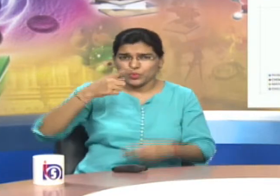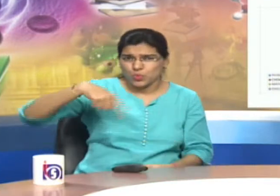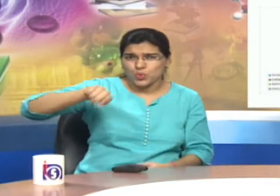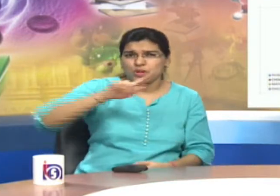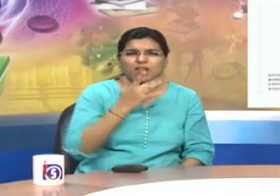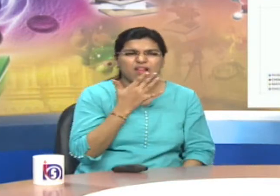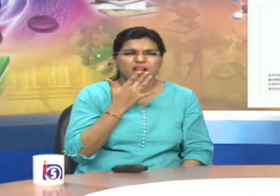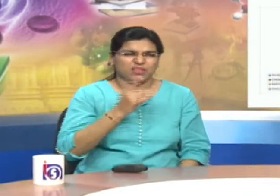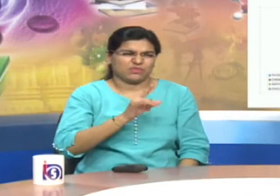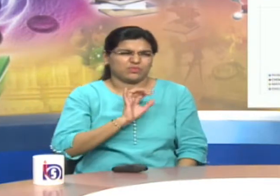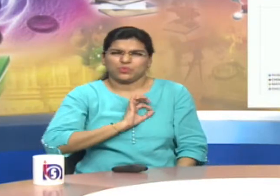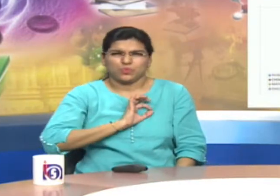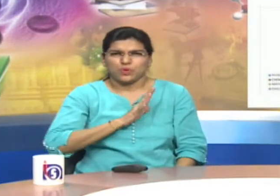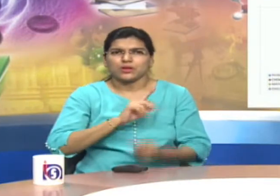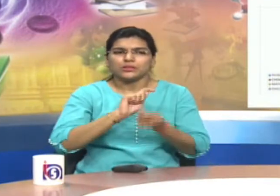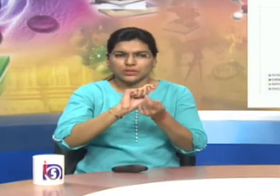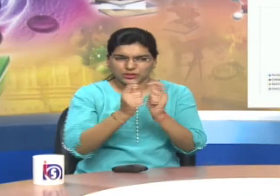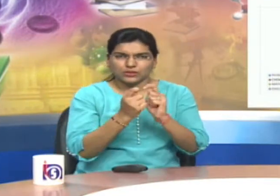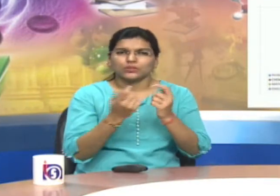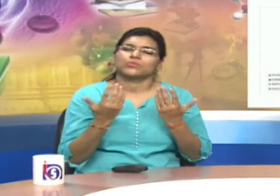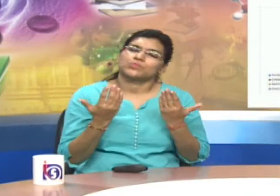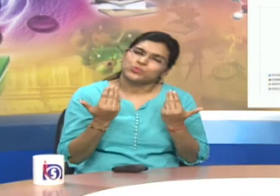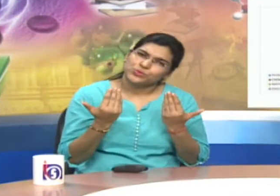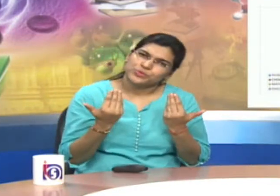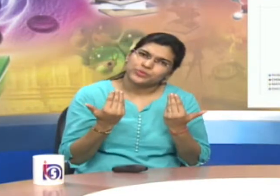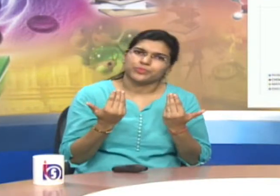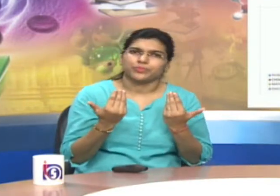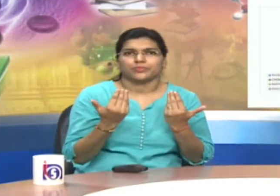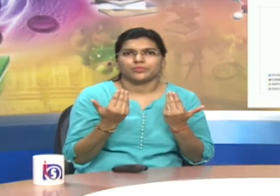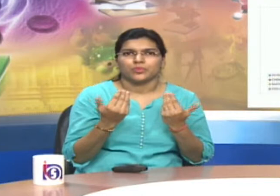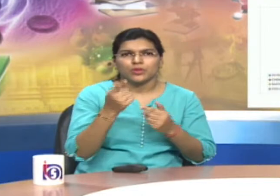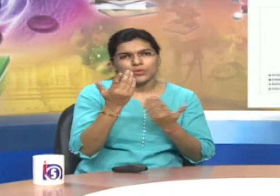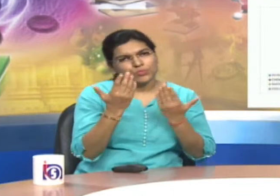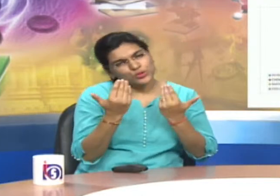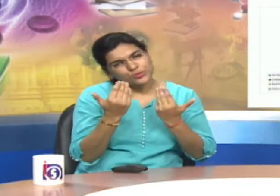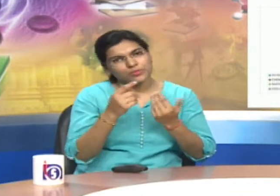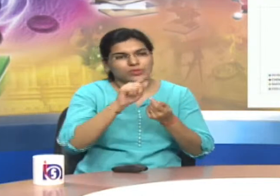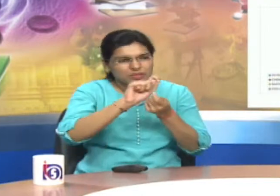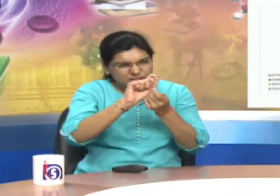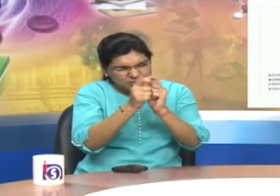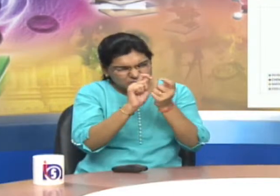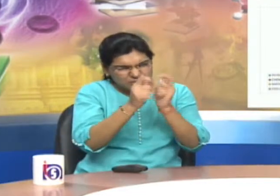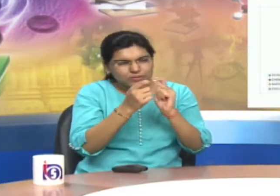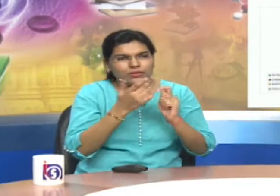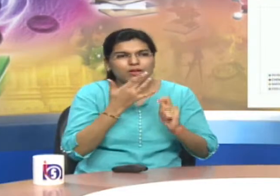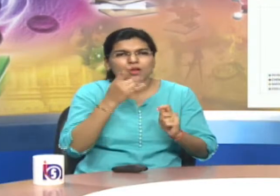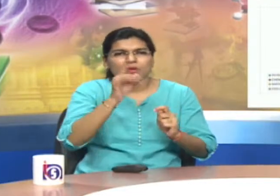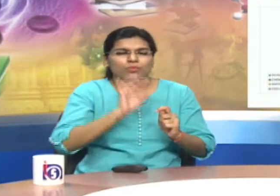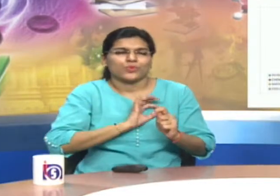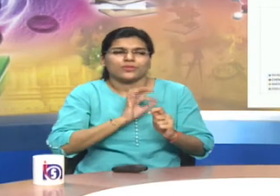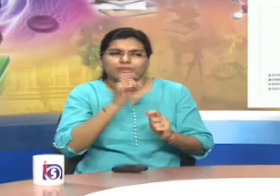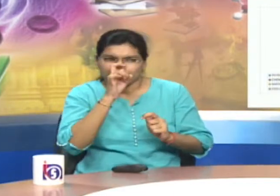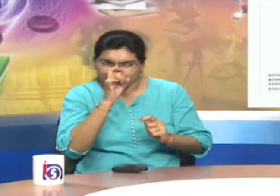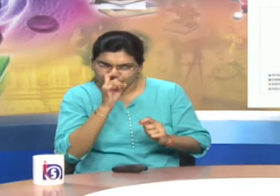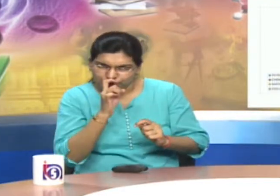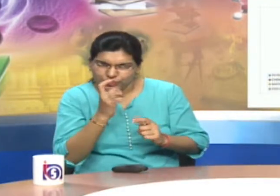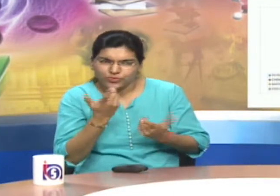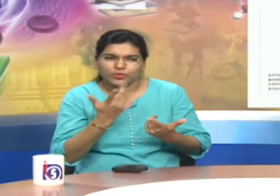easy. If you don't want to put colors, you can change the color as per your likings.